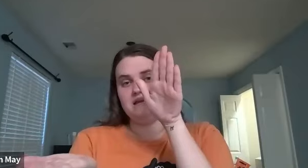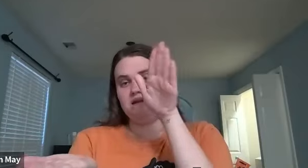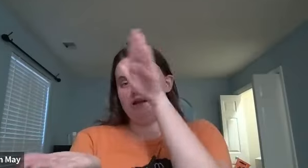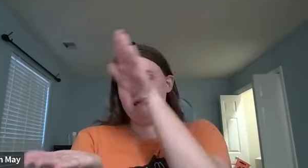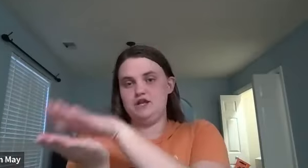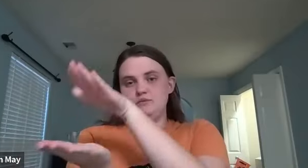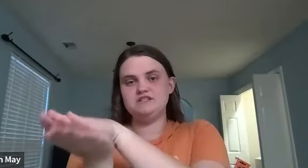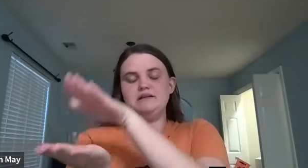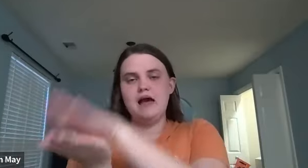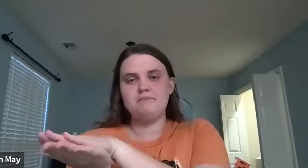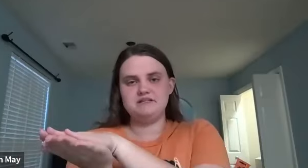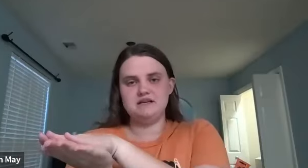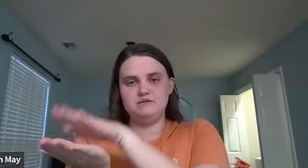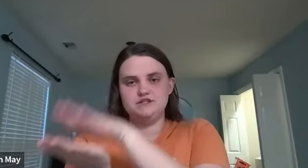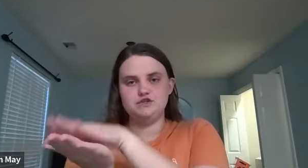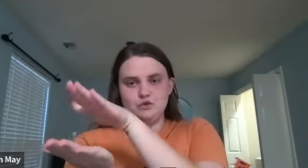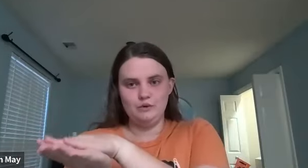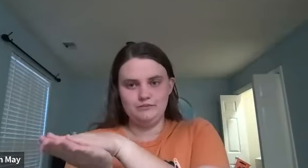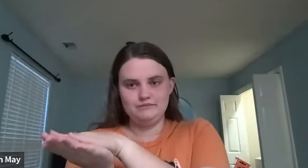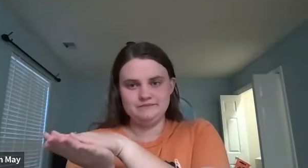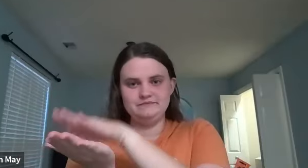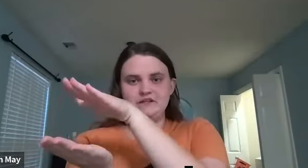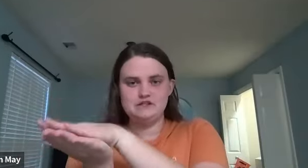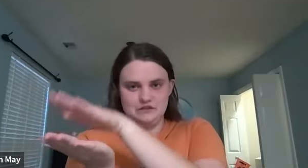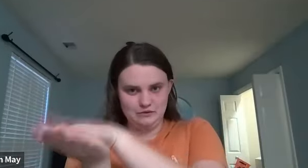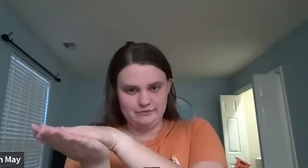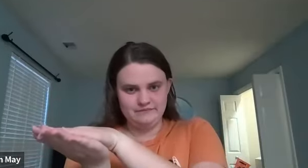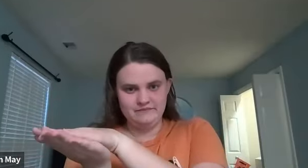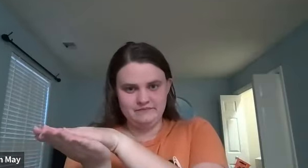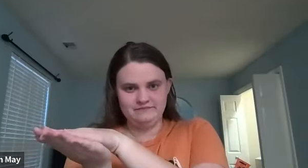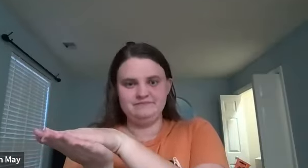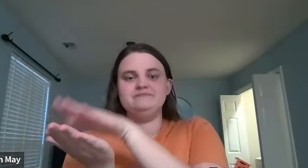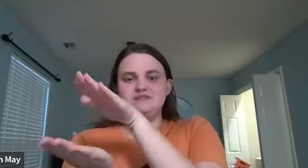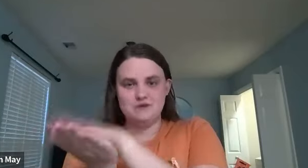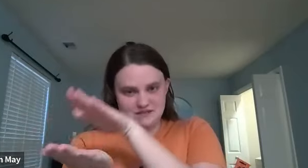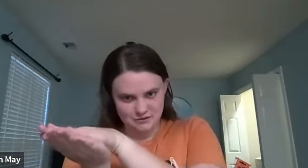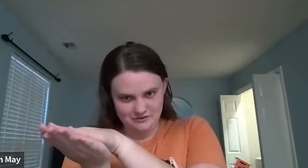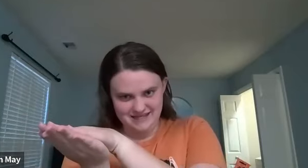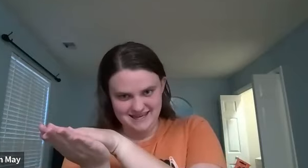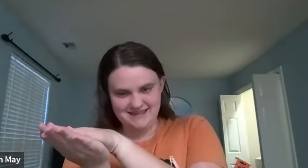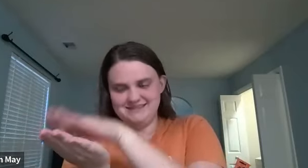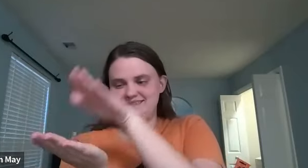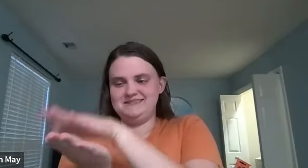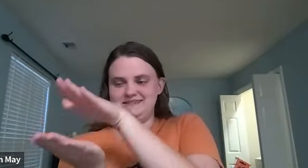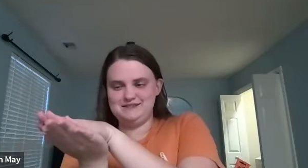hand, and you're almost clapping sideways. School. So that's school. Yes,